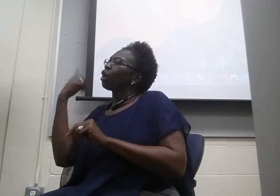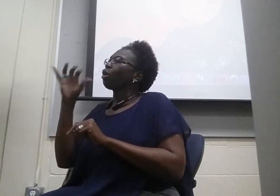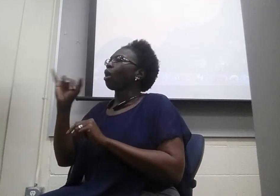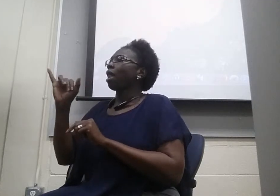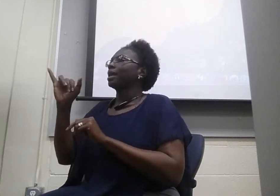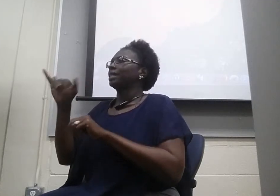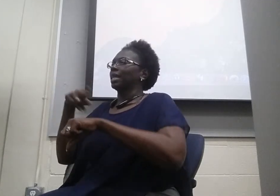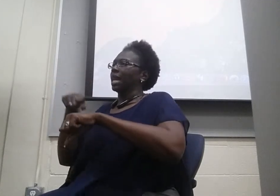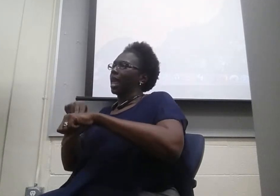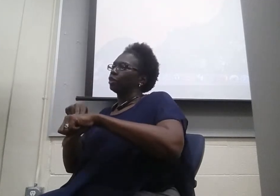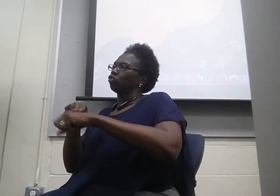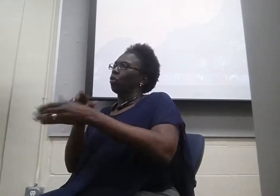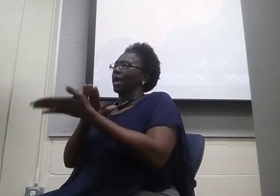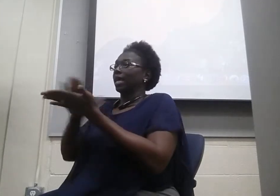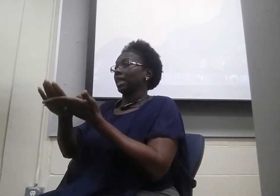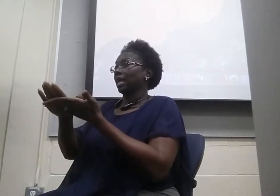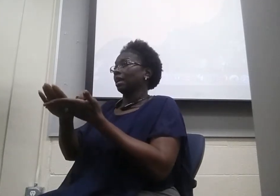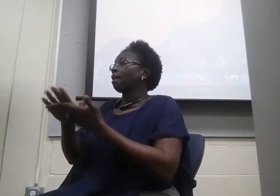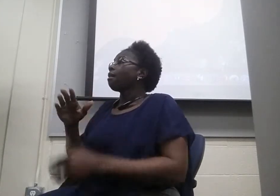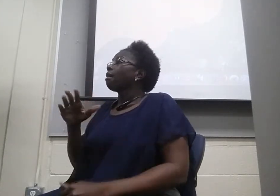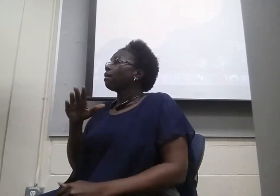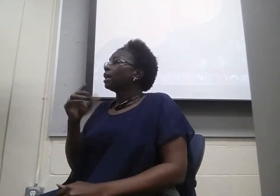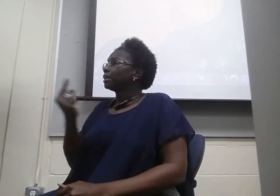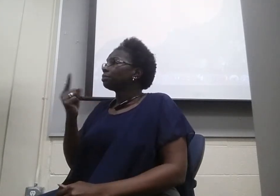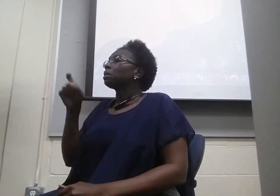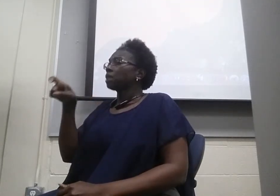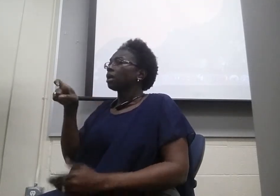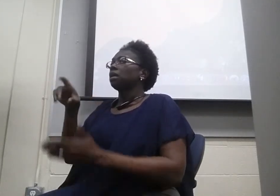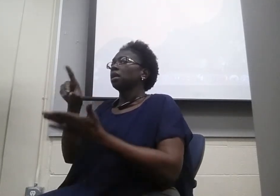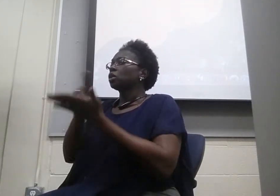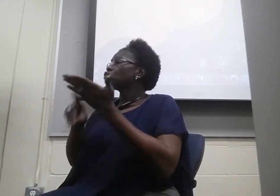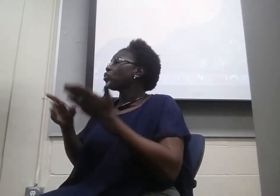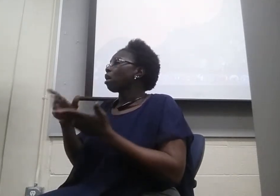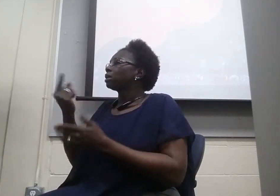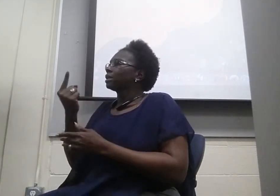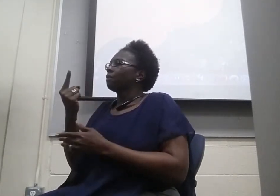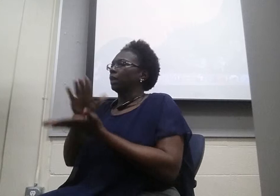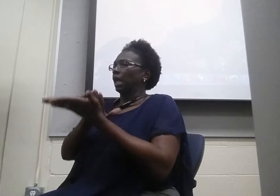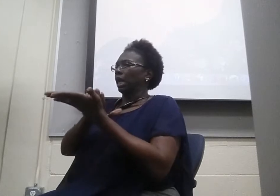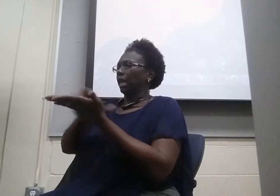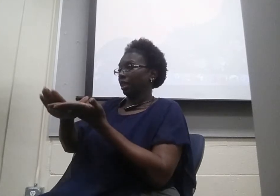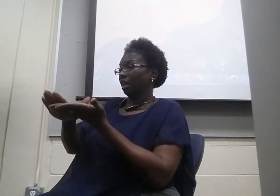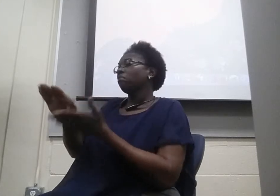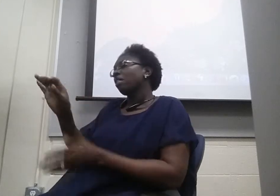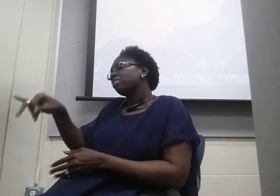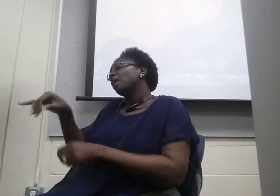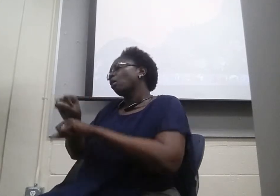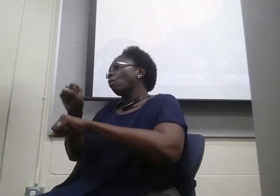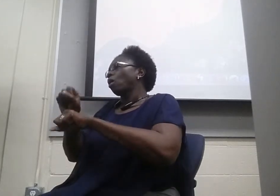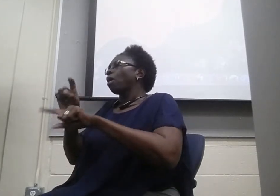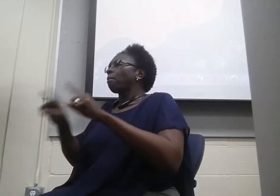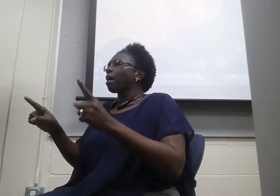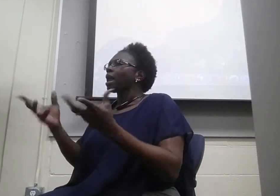clean. And sometimes I have to draw something and it has to be clean, and that works. But I'm drawn more to the kind of the rough edge, less refined